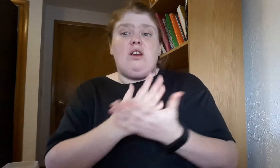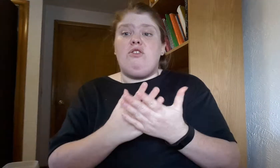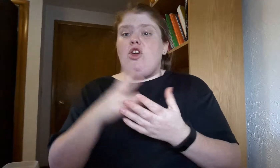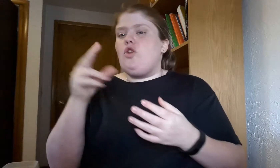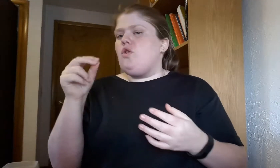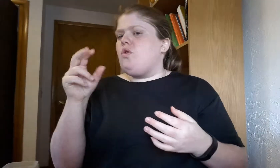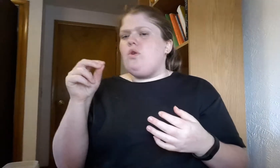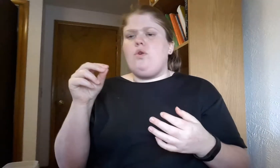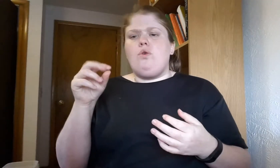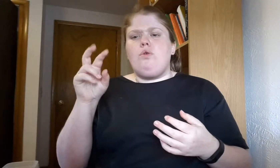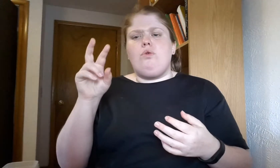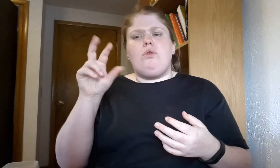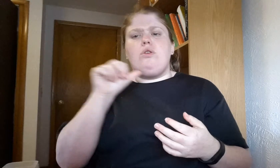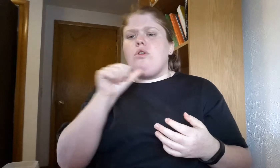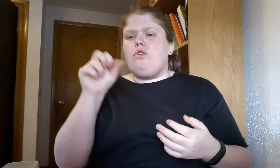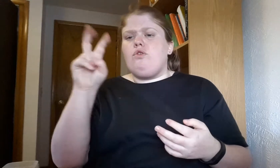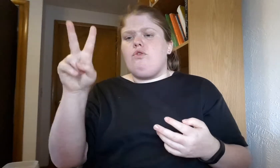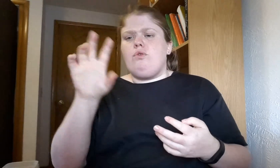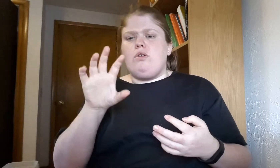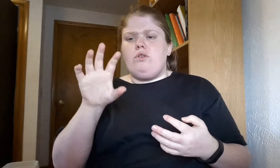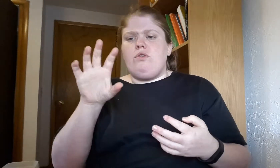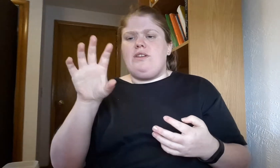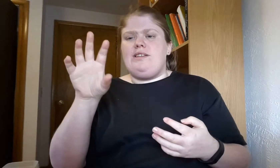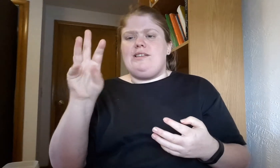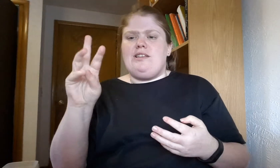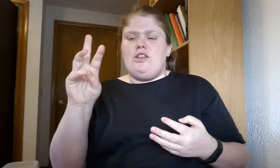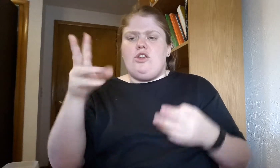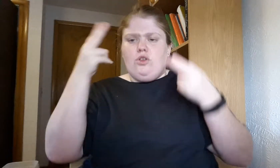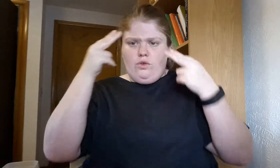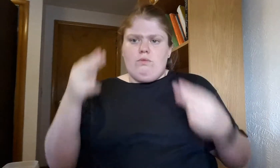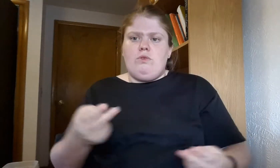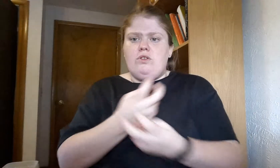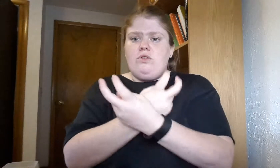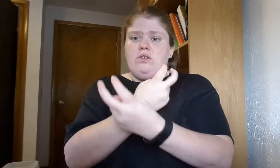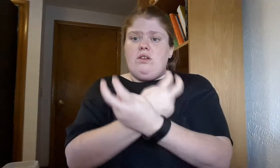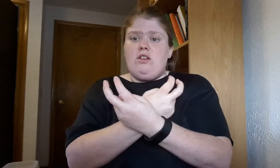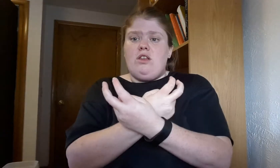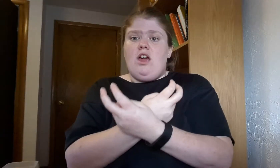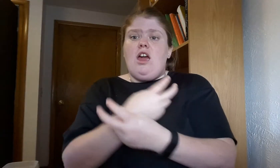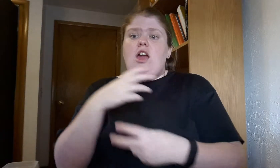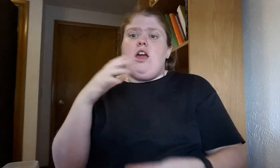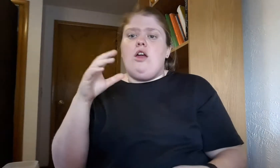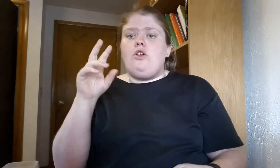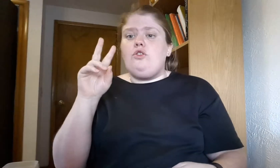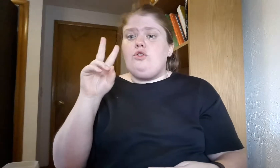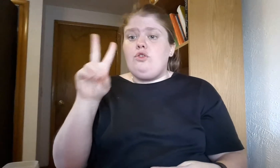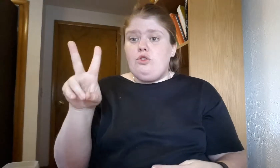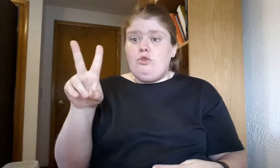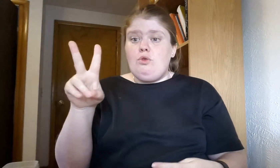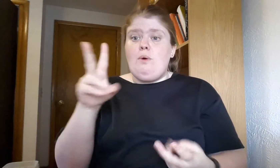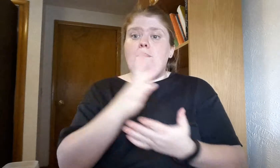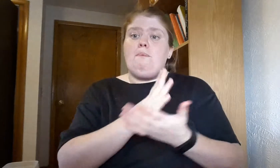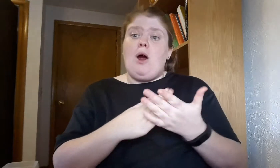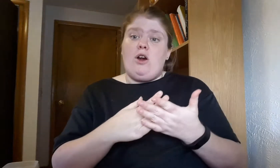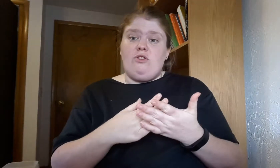206. The human skeleton can be broken down into two parts. The